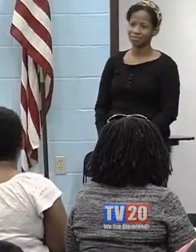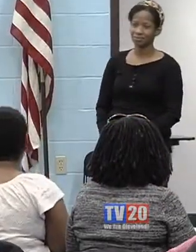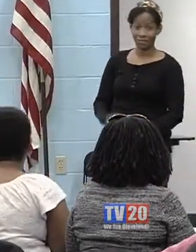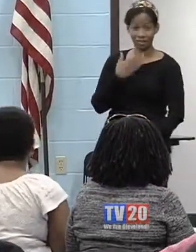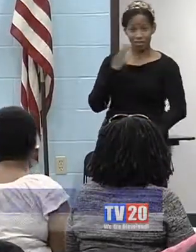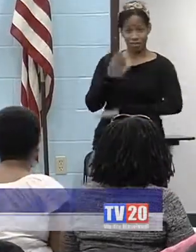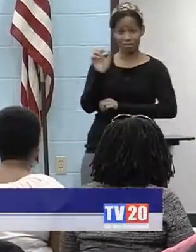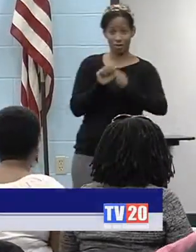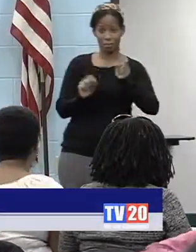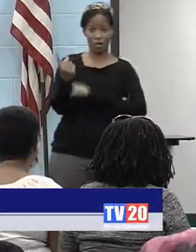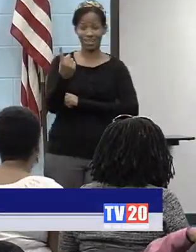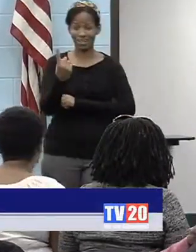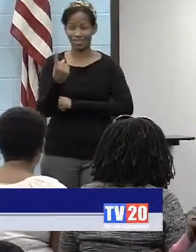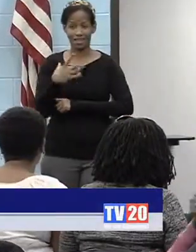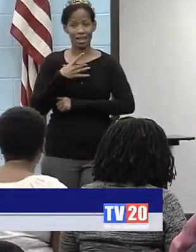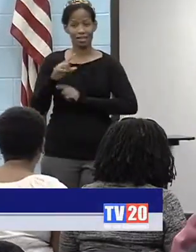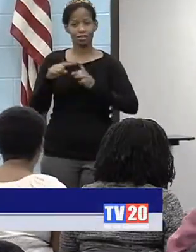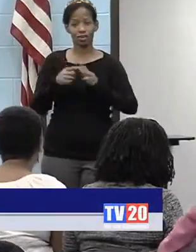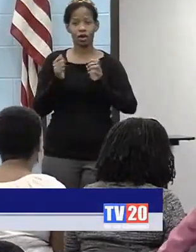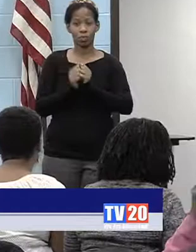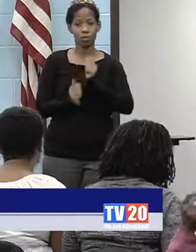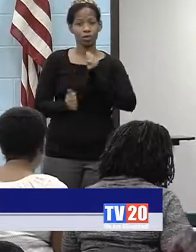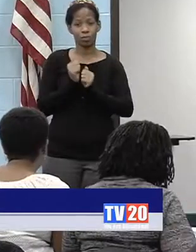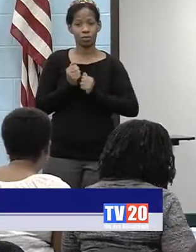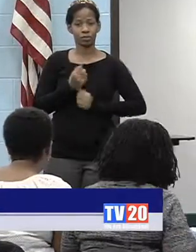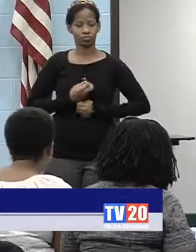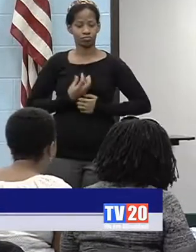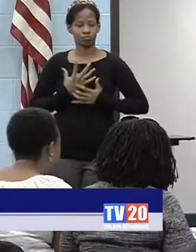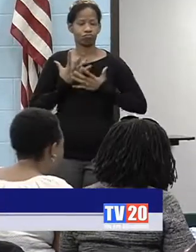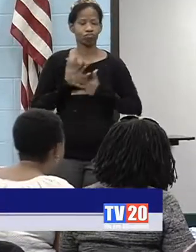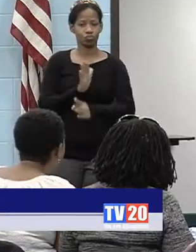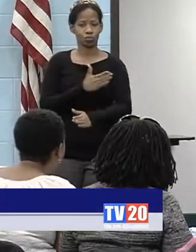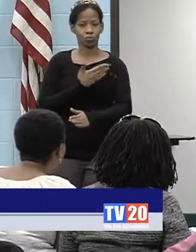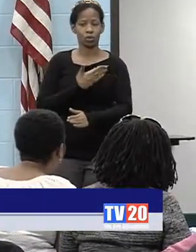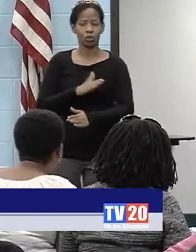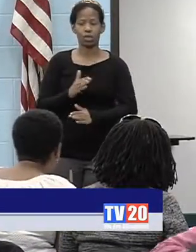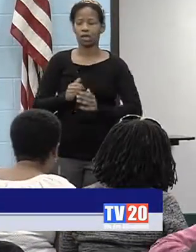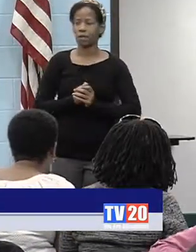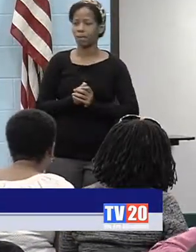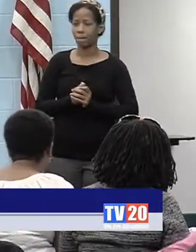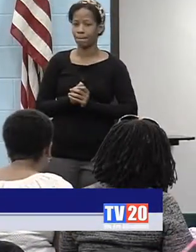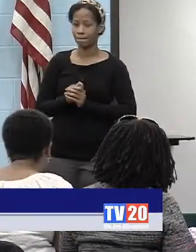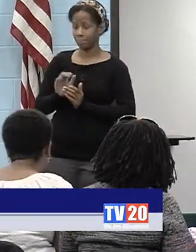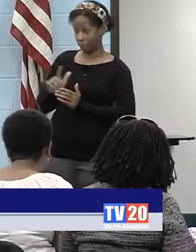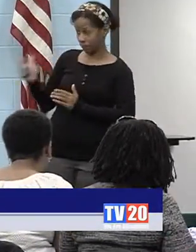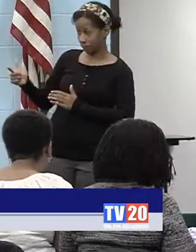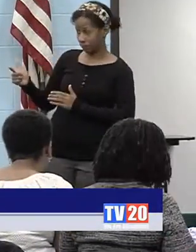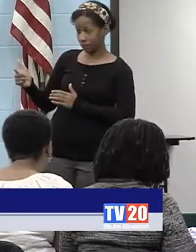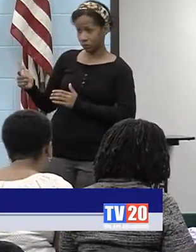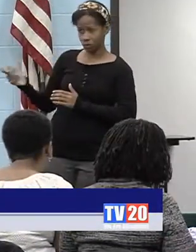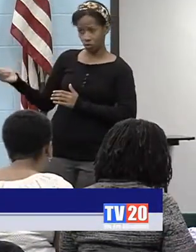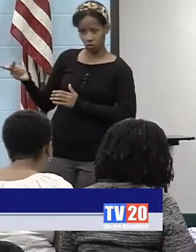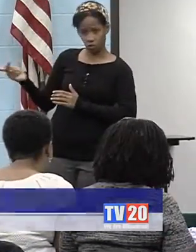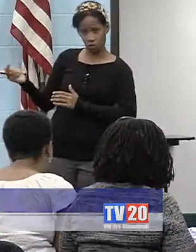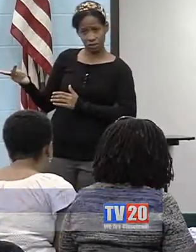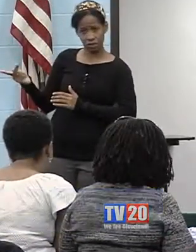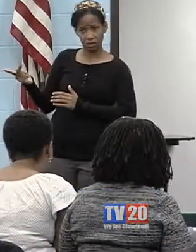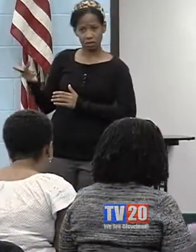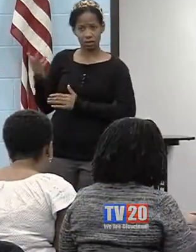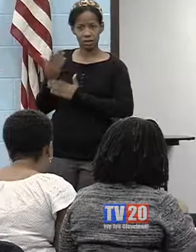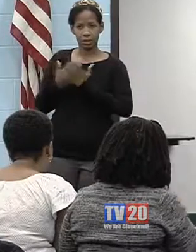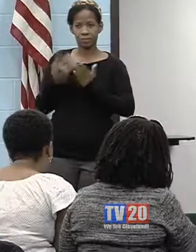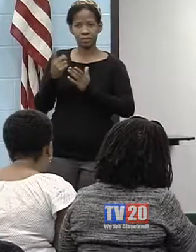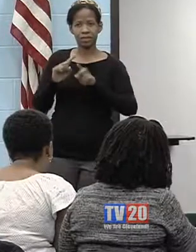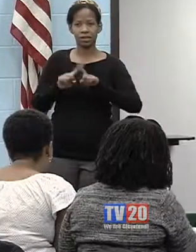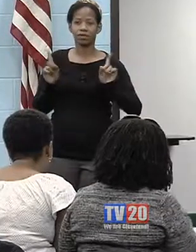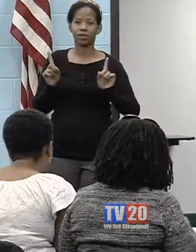Good afternoon, everyone. I'd like to start with an inspirational tune. Mr. Eddie Bacchus and I, we're going to do